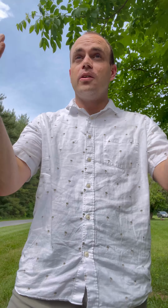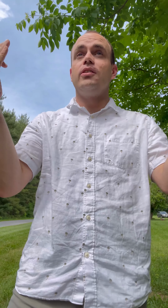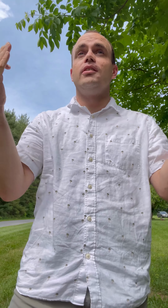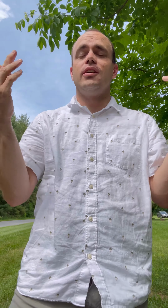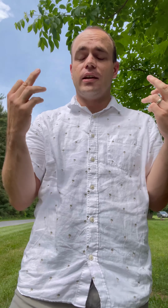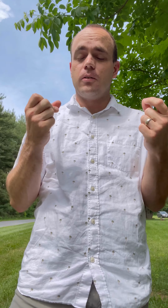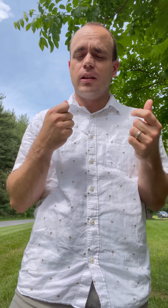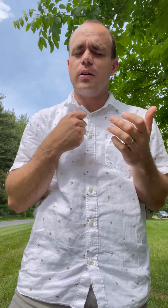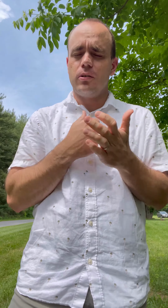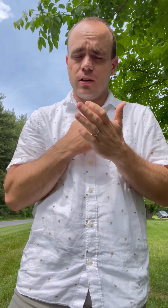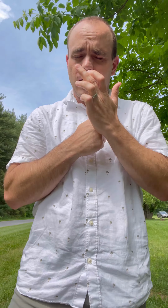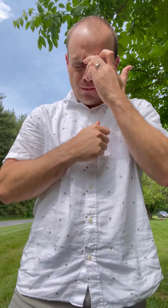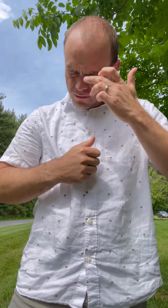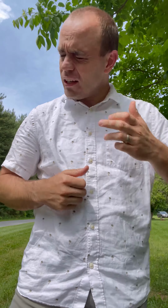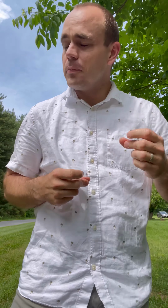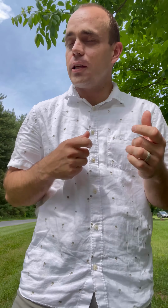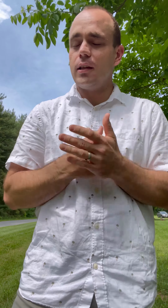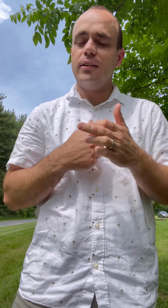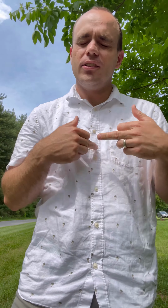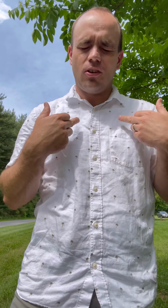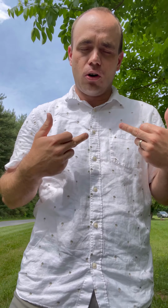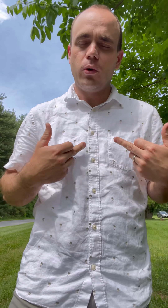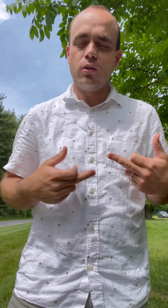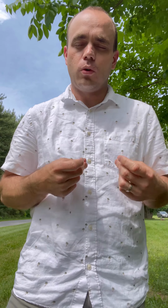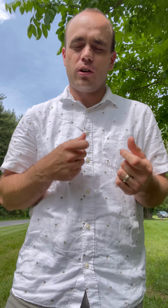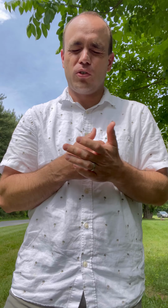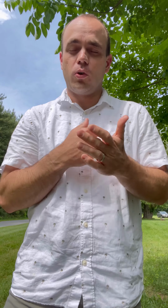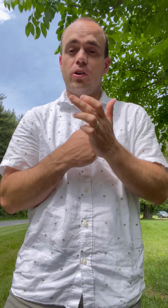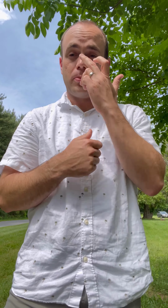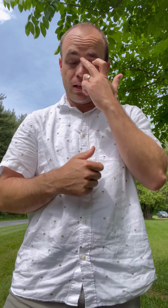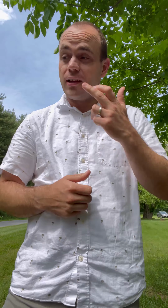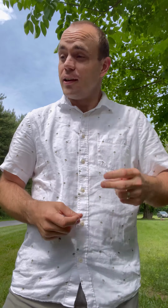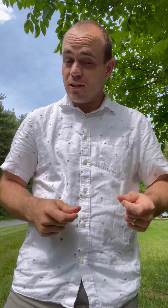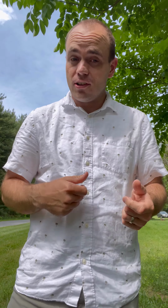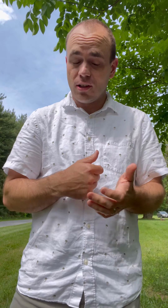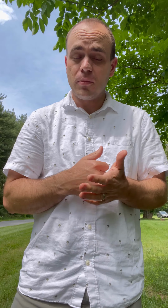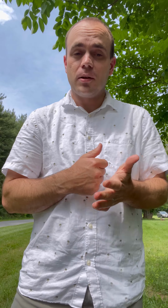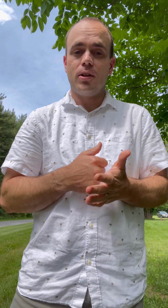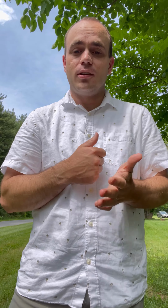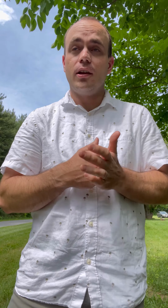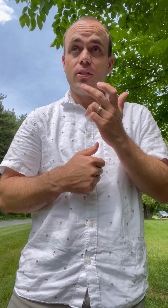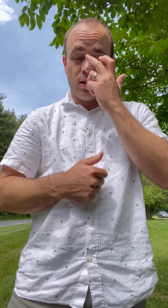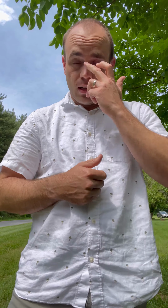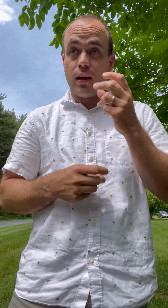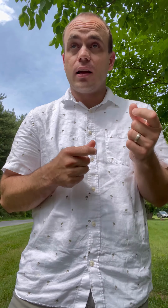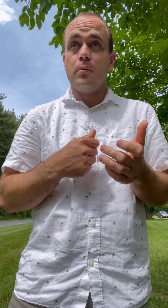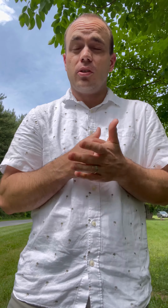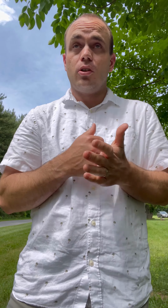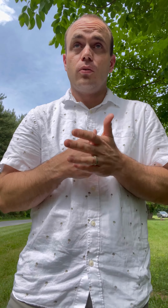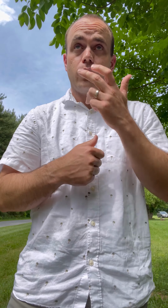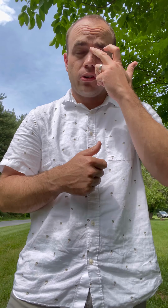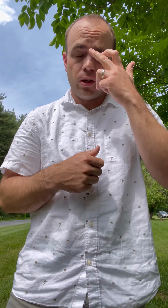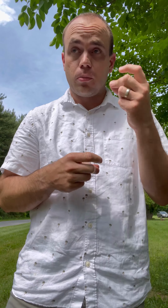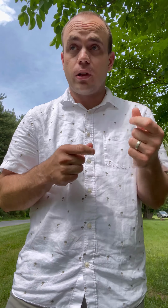the tic out loud, fuck me. It doesn't always work, of course, but sometimes it does. So for example, I